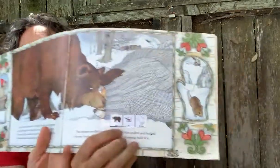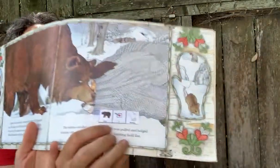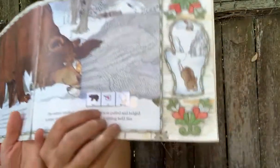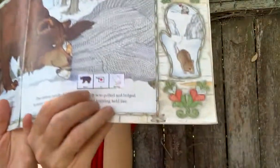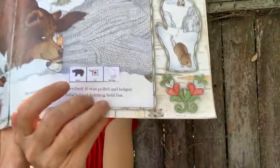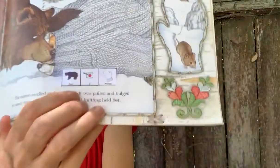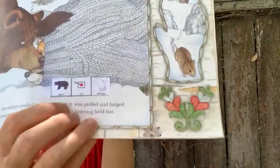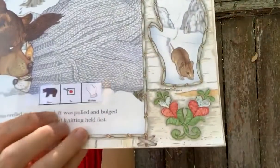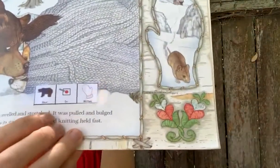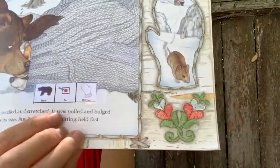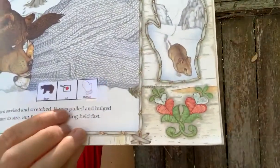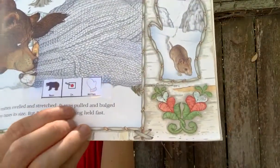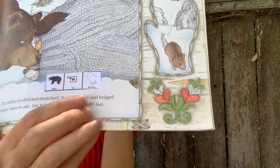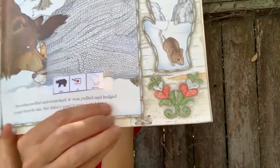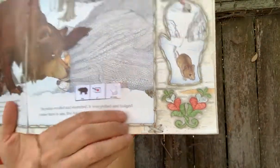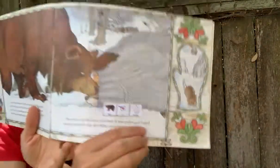find a bear in Mitten.